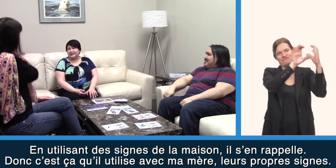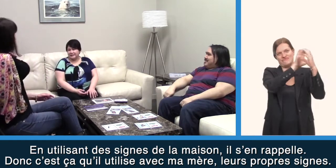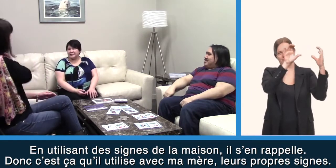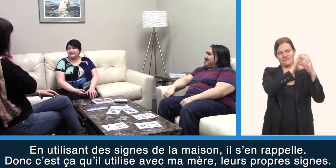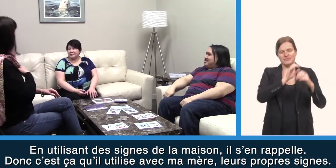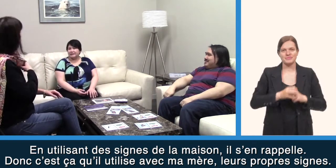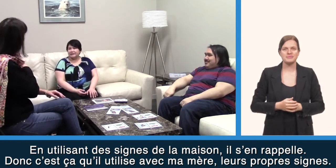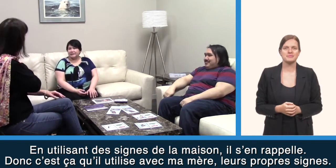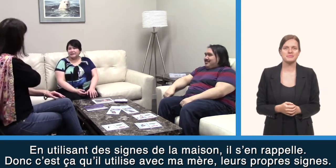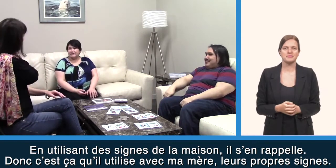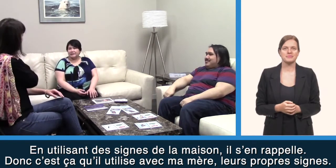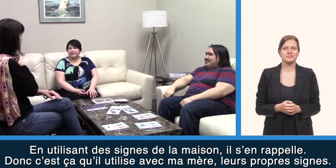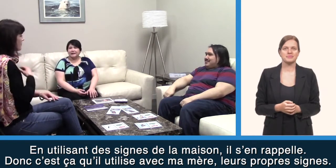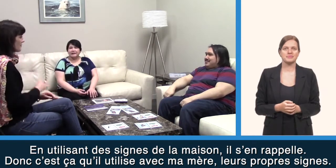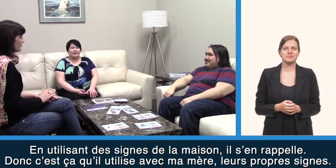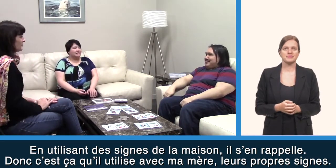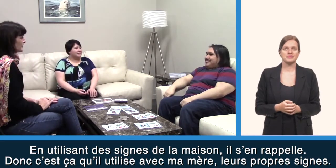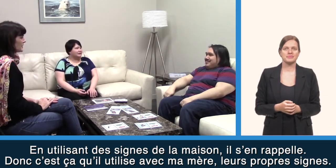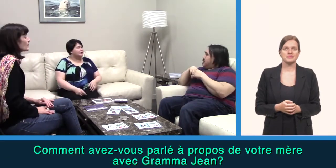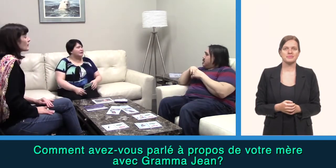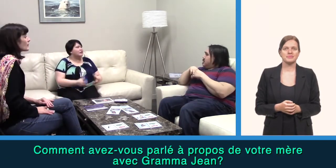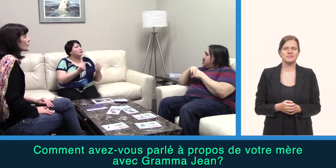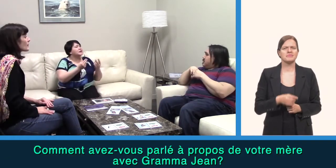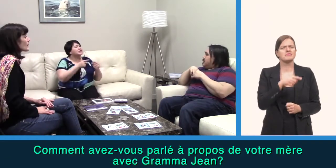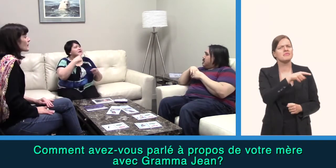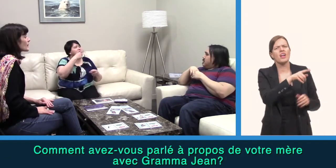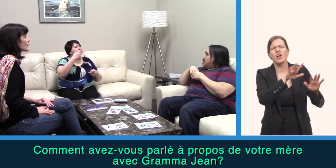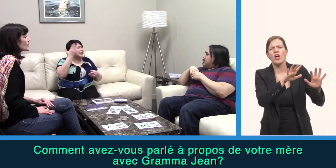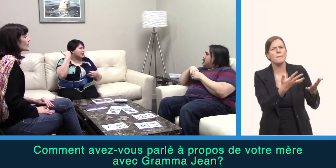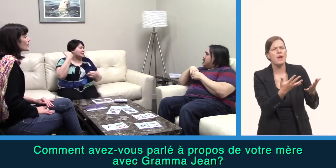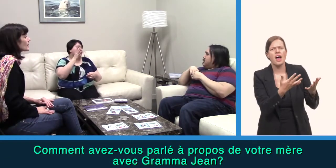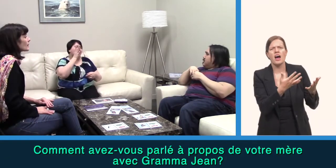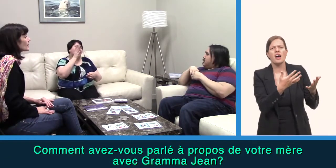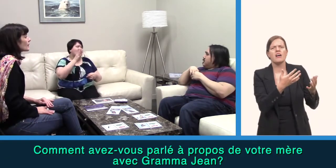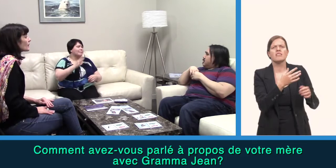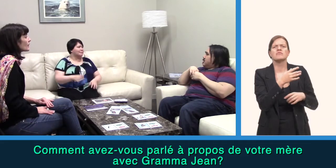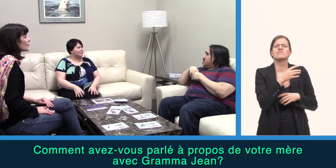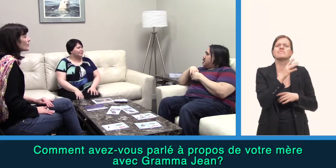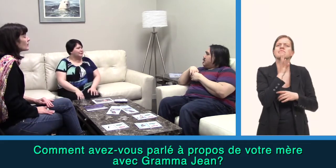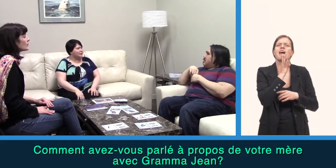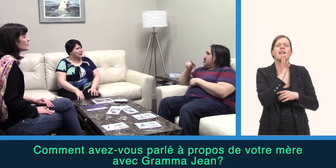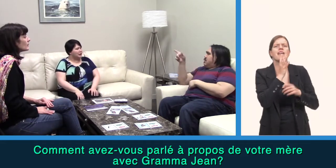own signs. Wow. Yeah. What did you see about